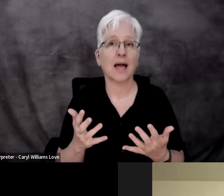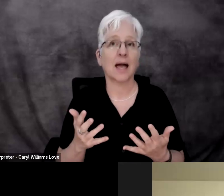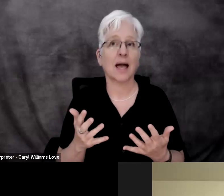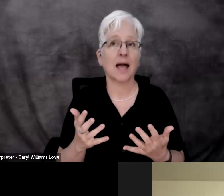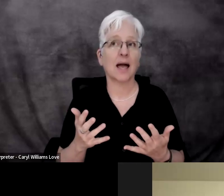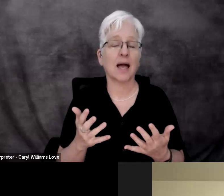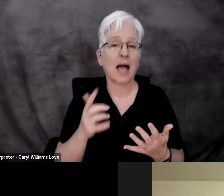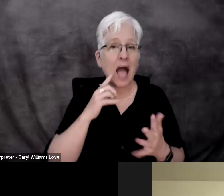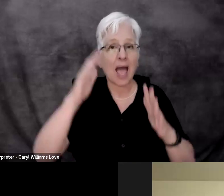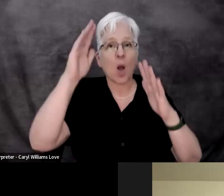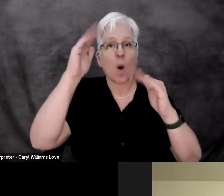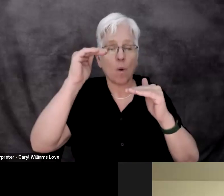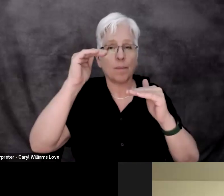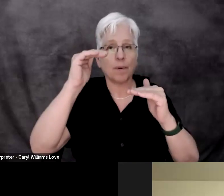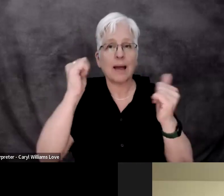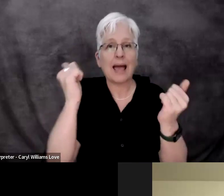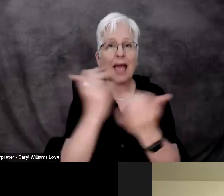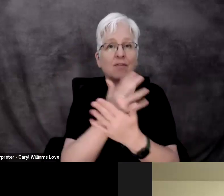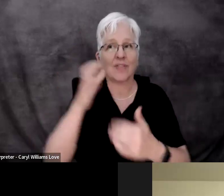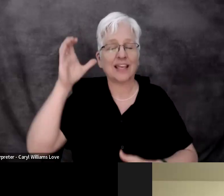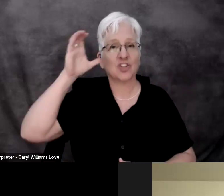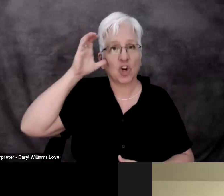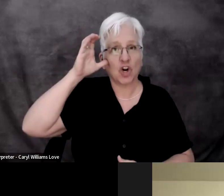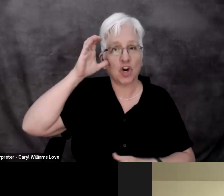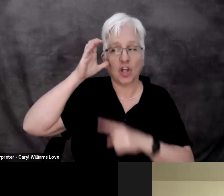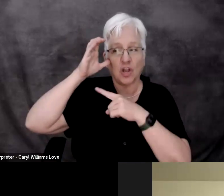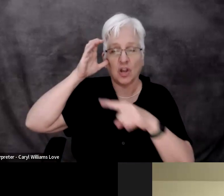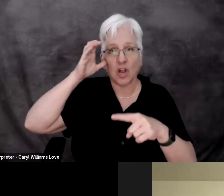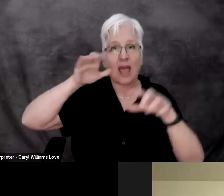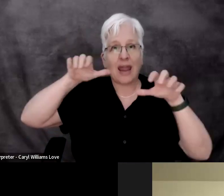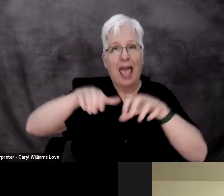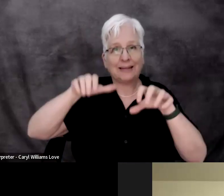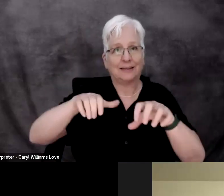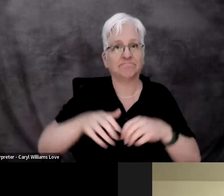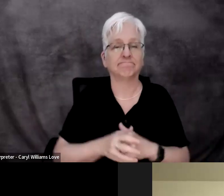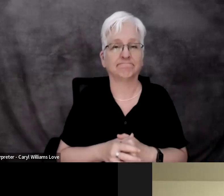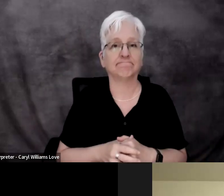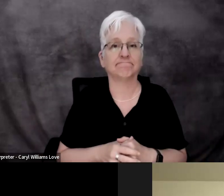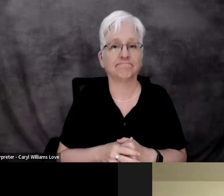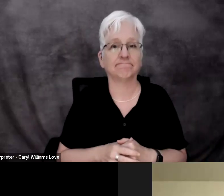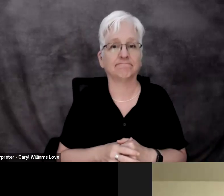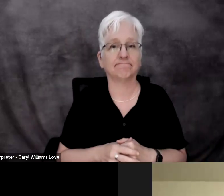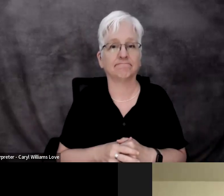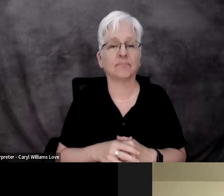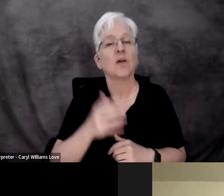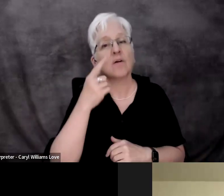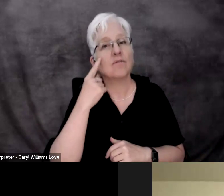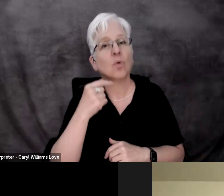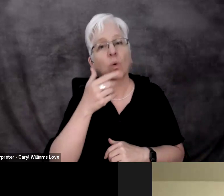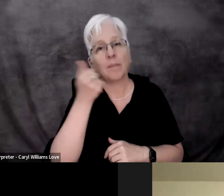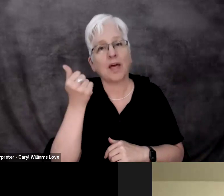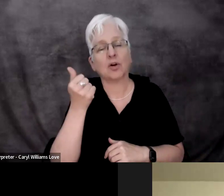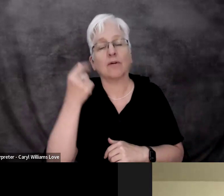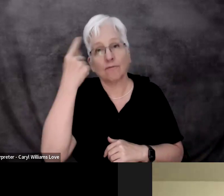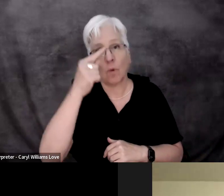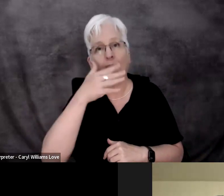that everything is heard and acted upon, and for a better system, yeah.